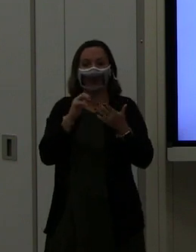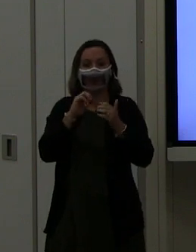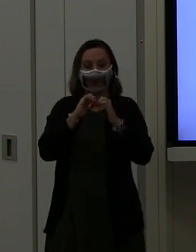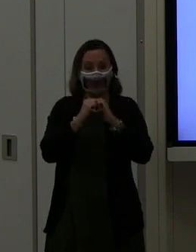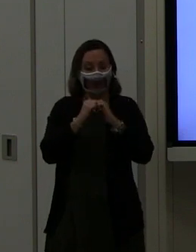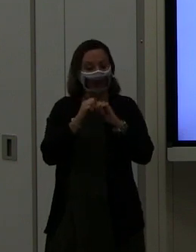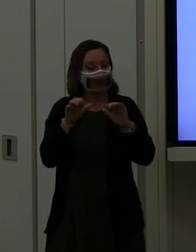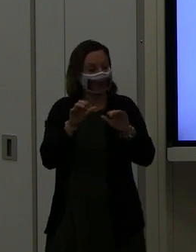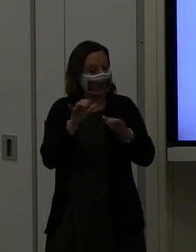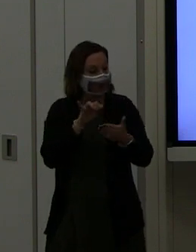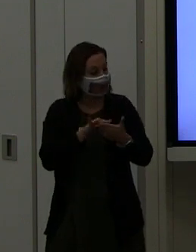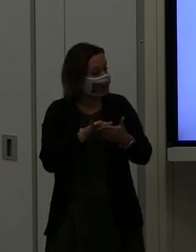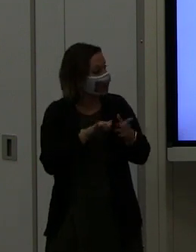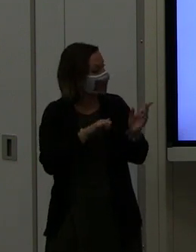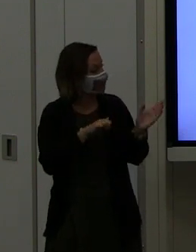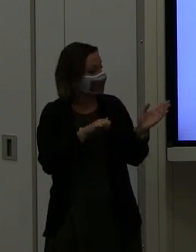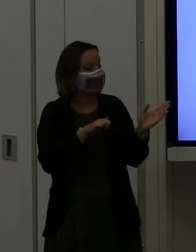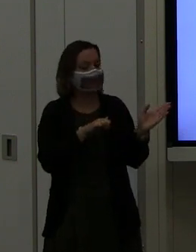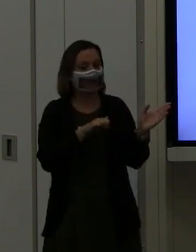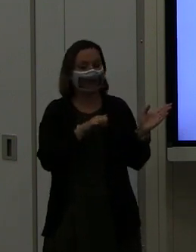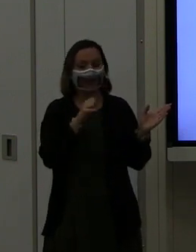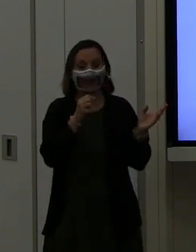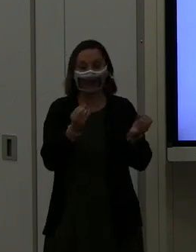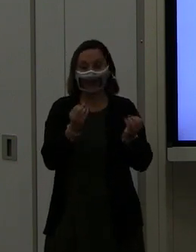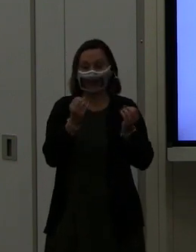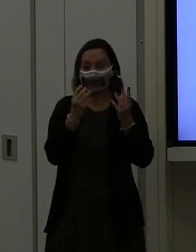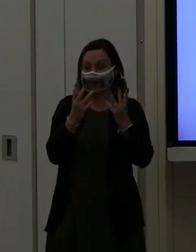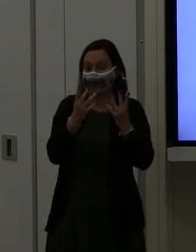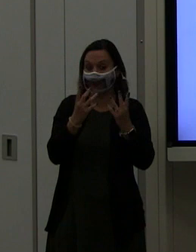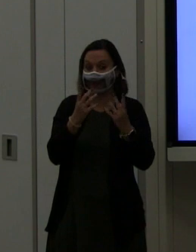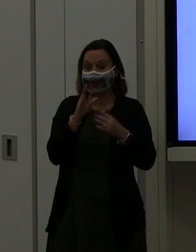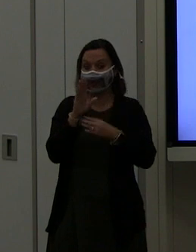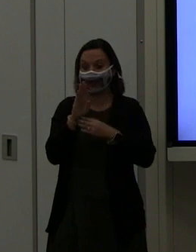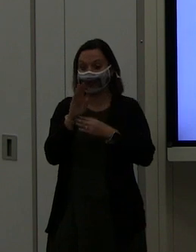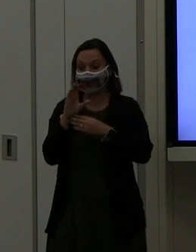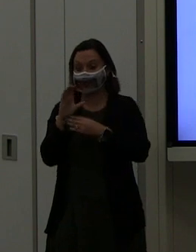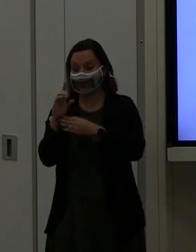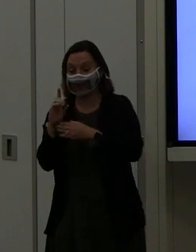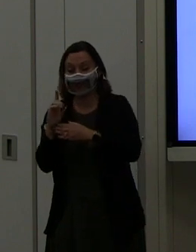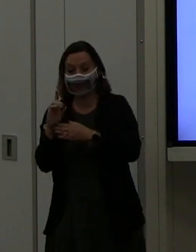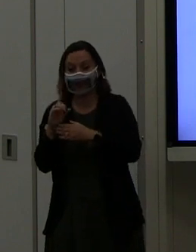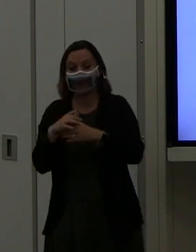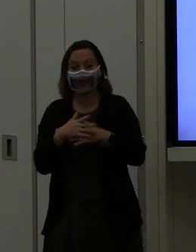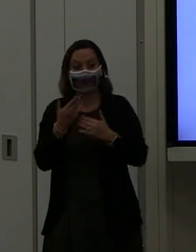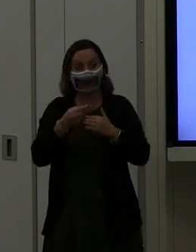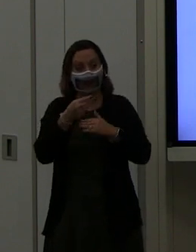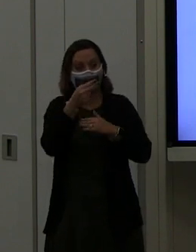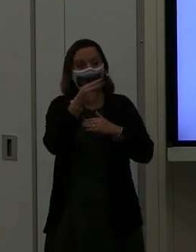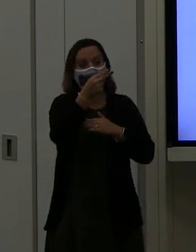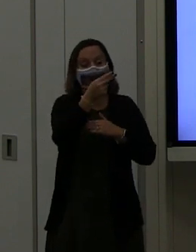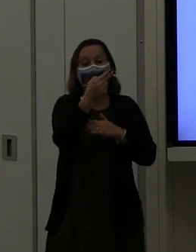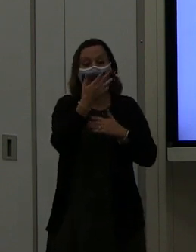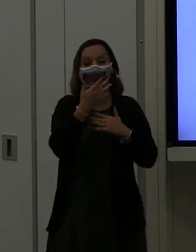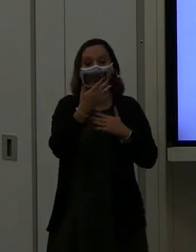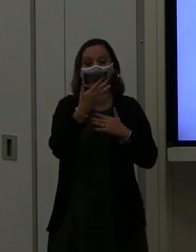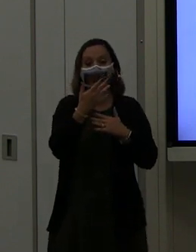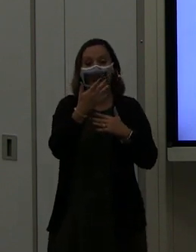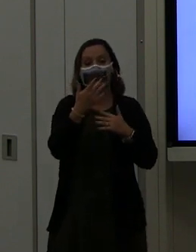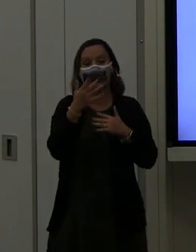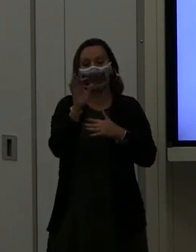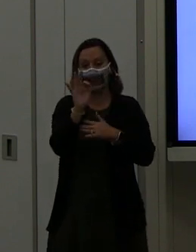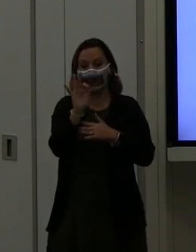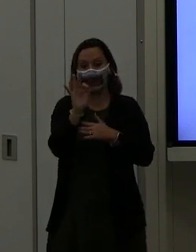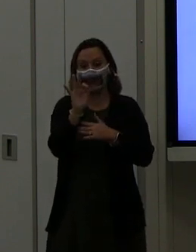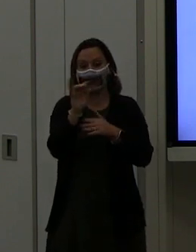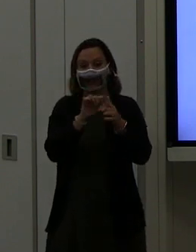A's during e-learning, not many B's, C's, and D's, and then a higher amount of F's than we would like during